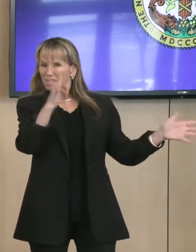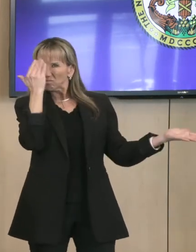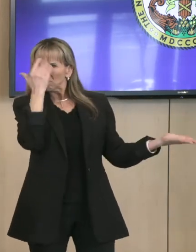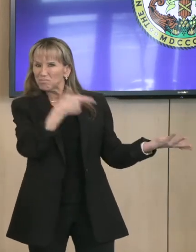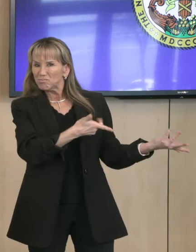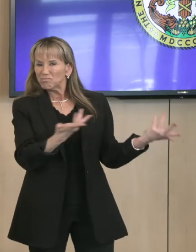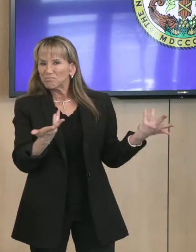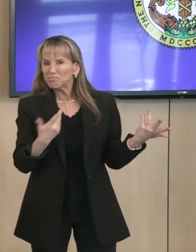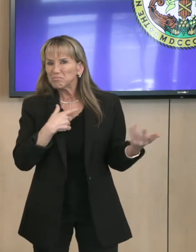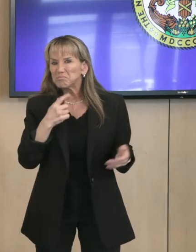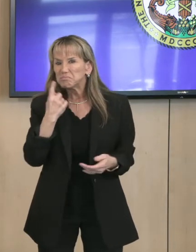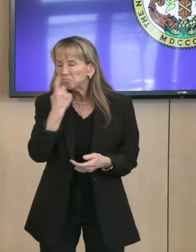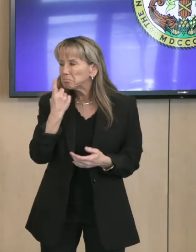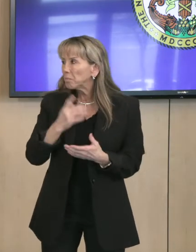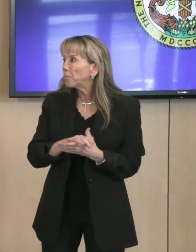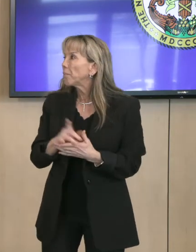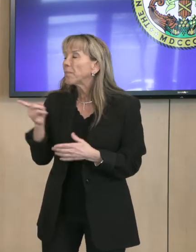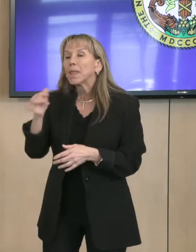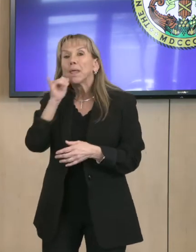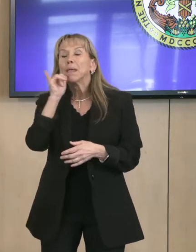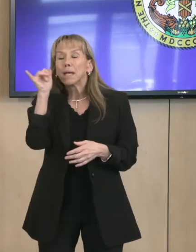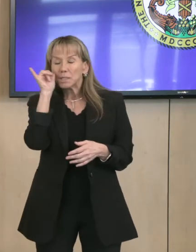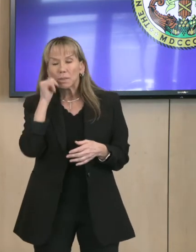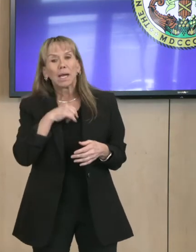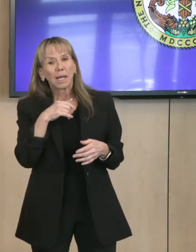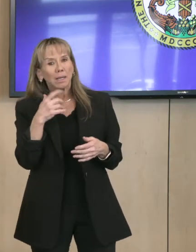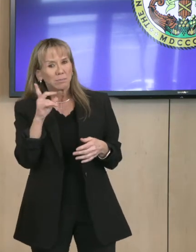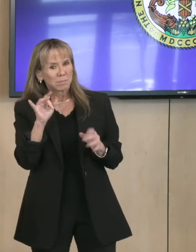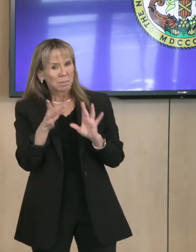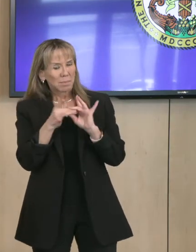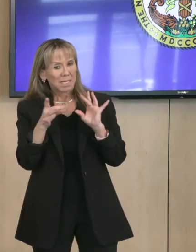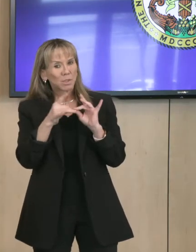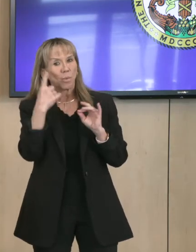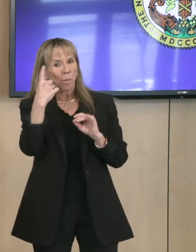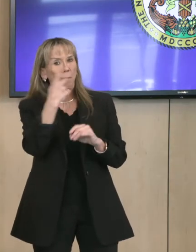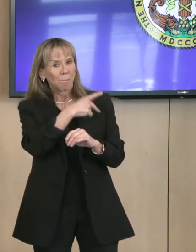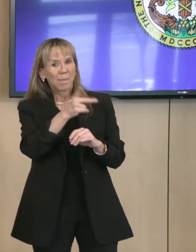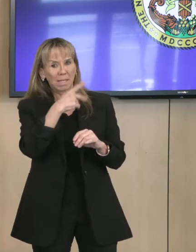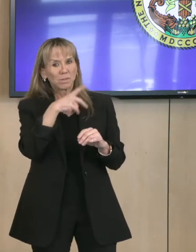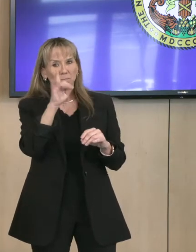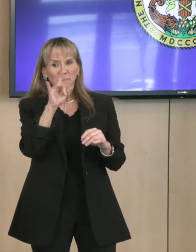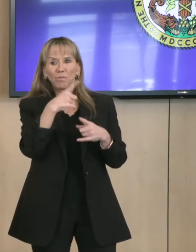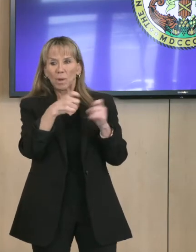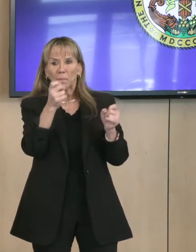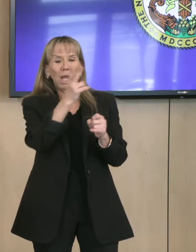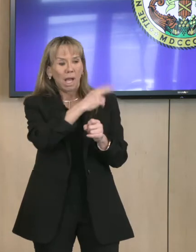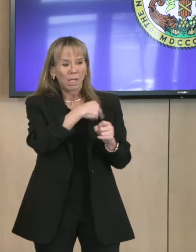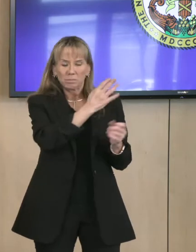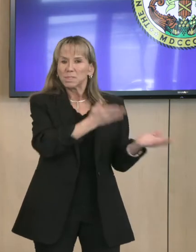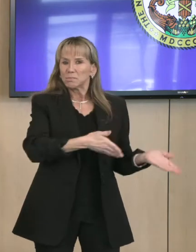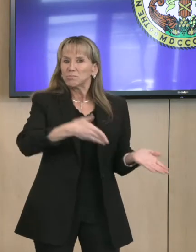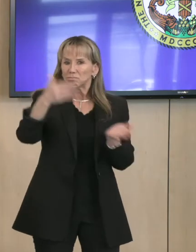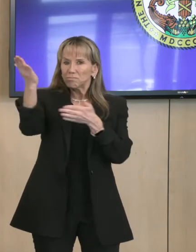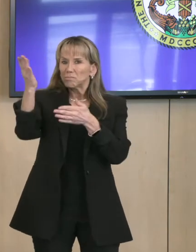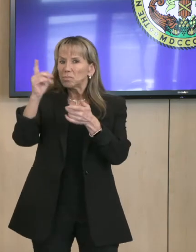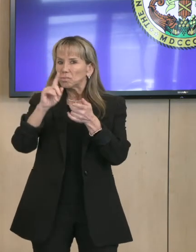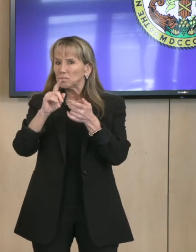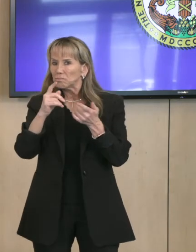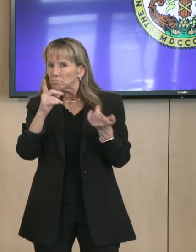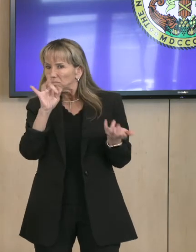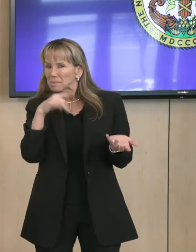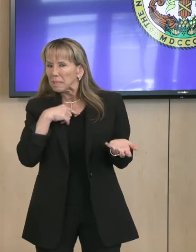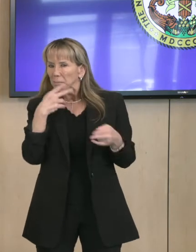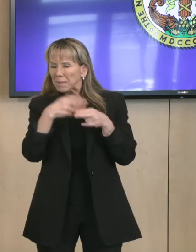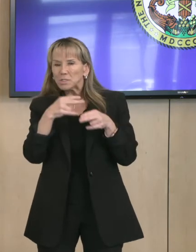I believe that I mentioned yesterday that there had been a patient who'd been transferred directly from the ship to the hospital. So I